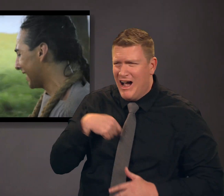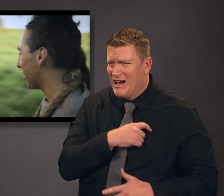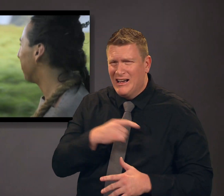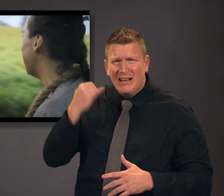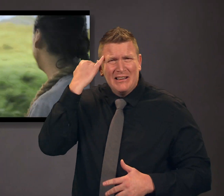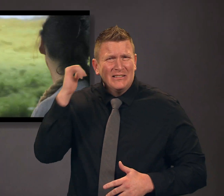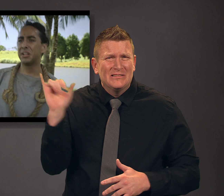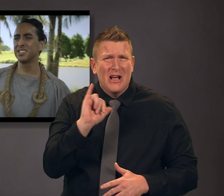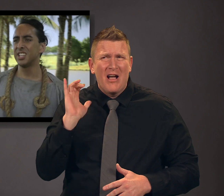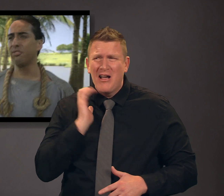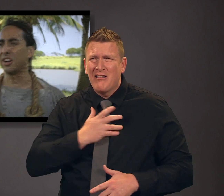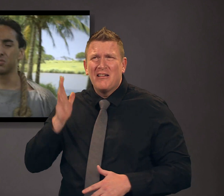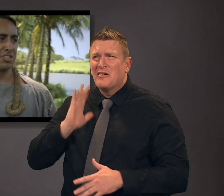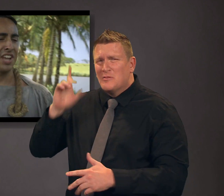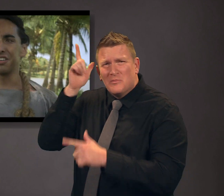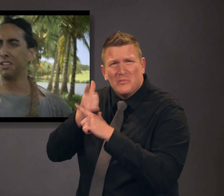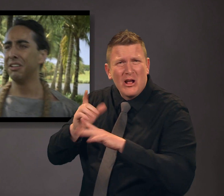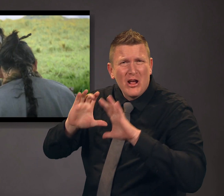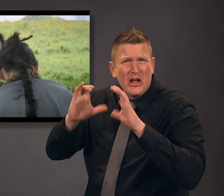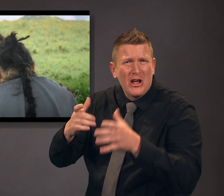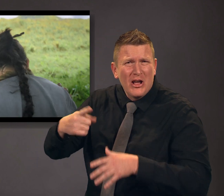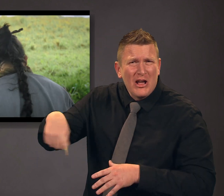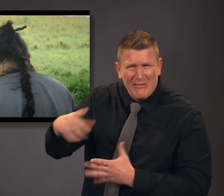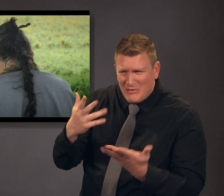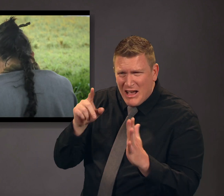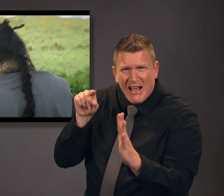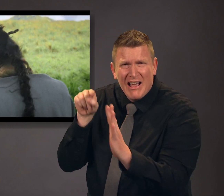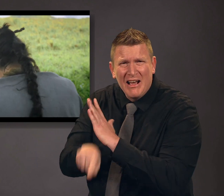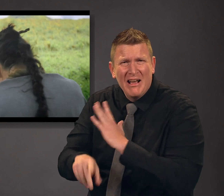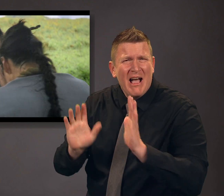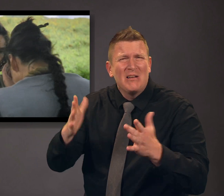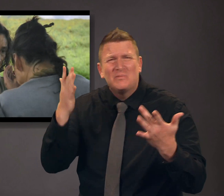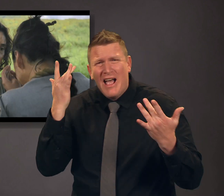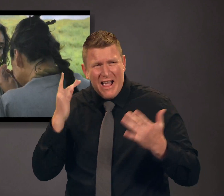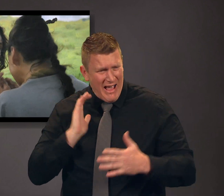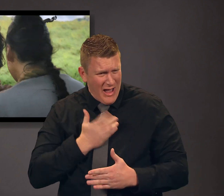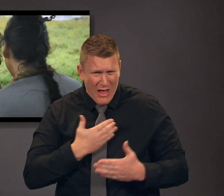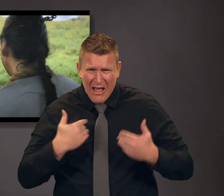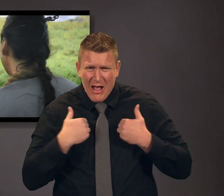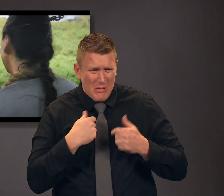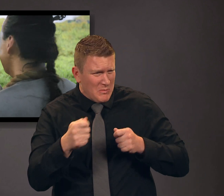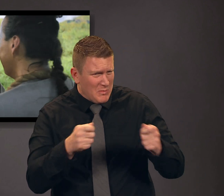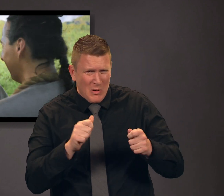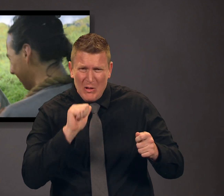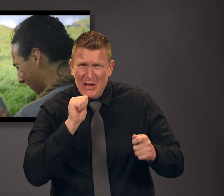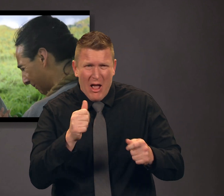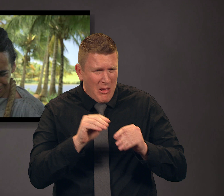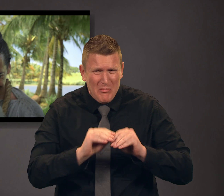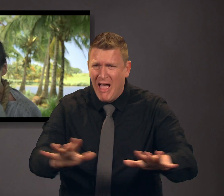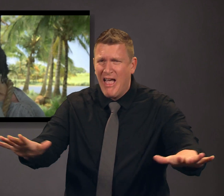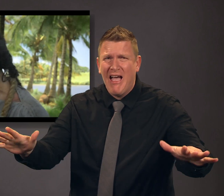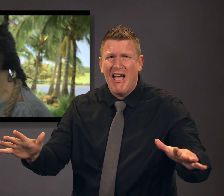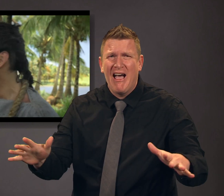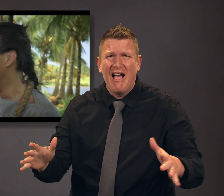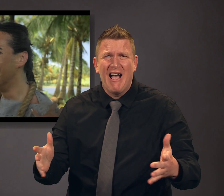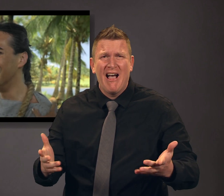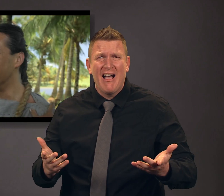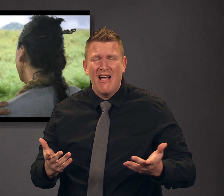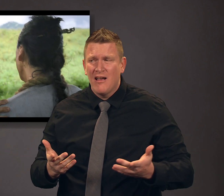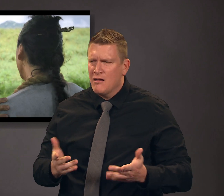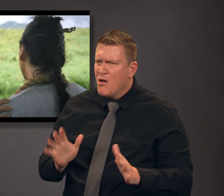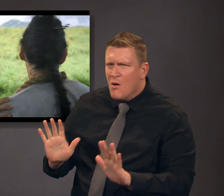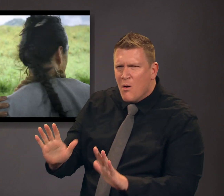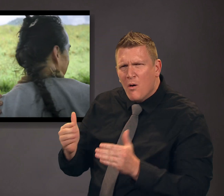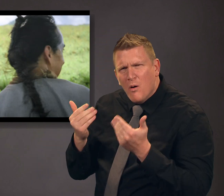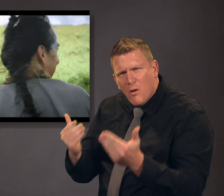As he has our brethren, because their flocks were scattered. Let us go in search of the flocks, and we will gather them together. We